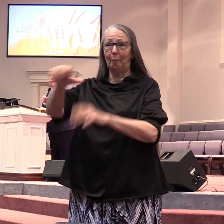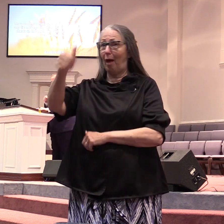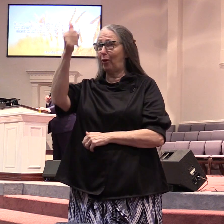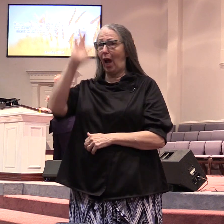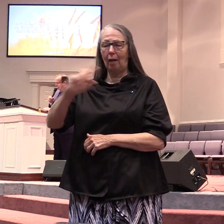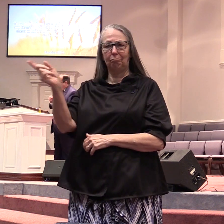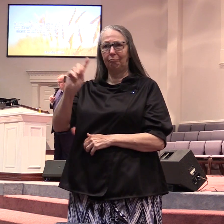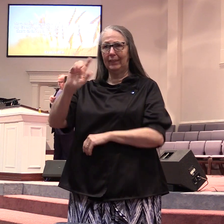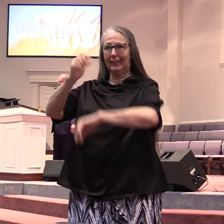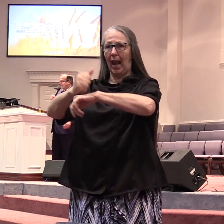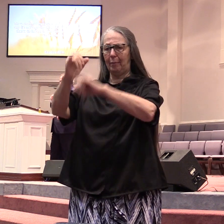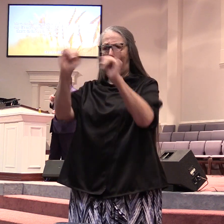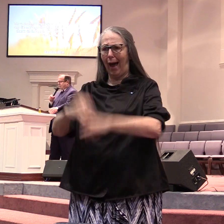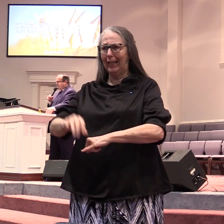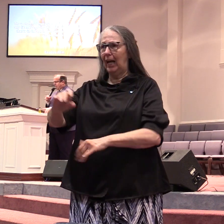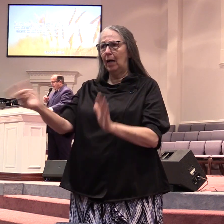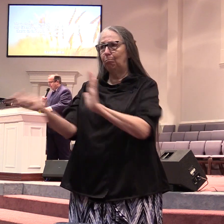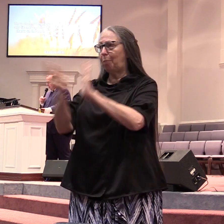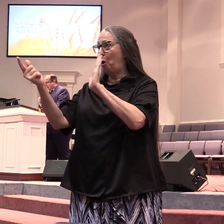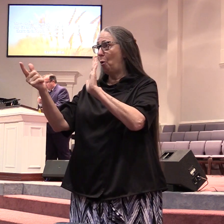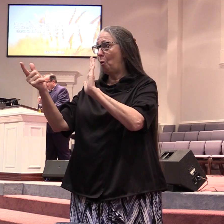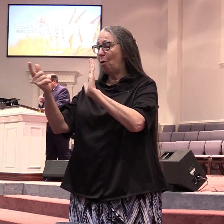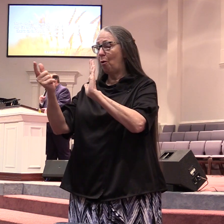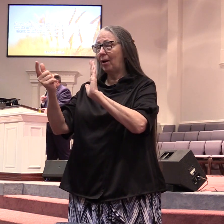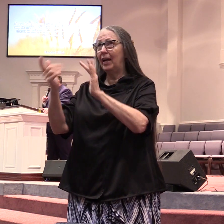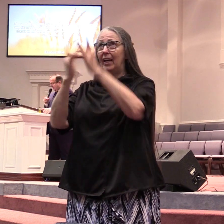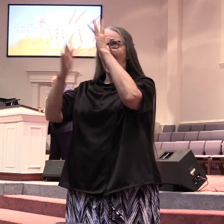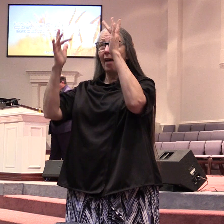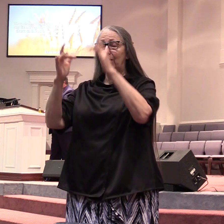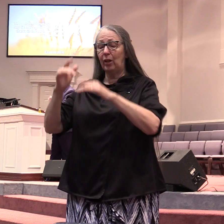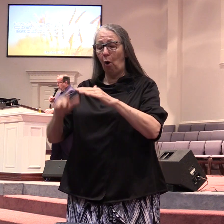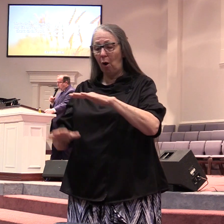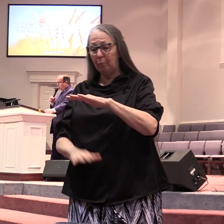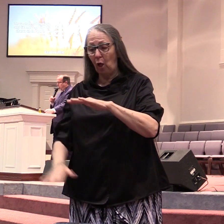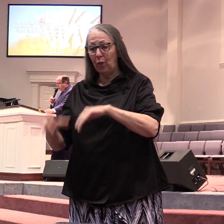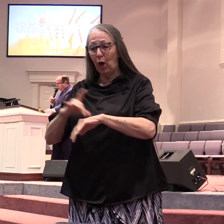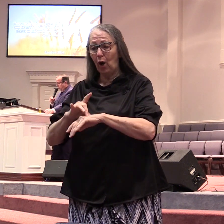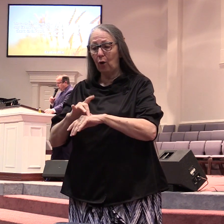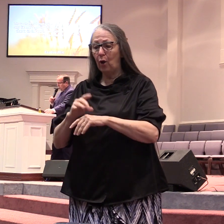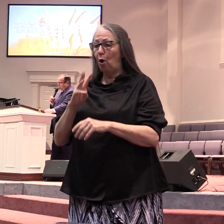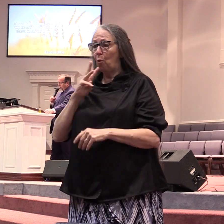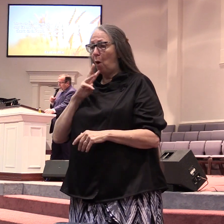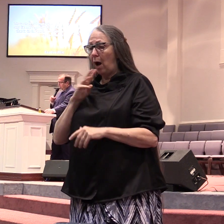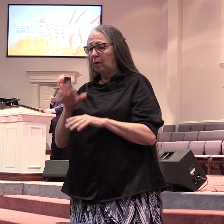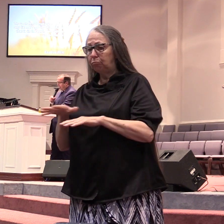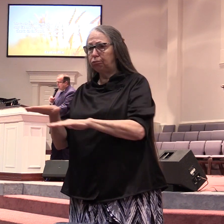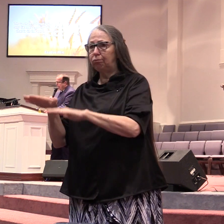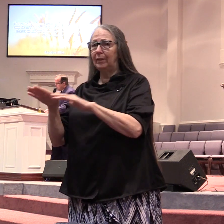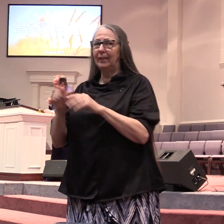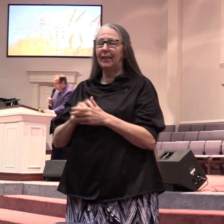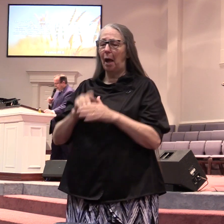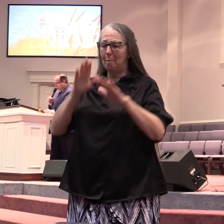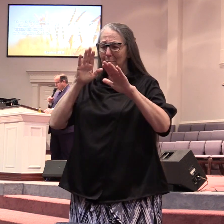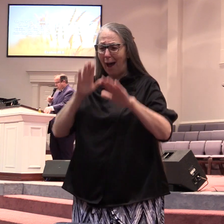make unto thee any graven image, or any likeness of anything that is in heaven above, or that is in the earth beneath, or that is in the water under the earth. Thou shalt not